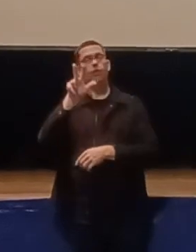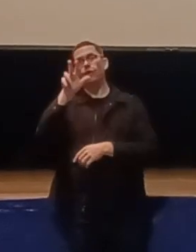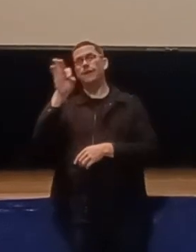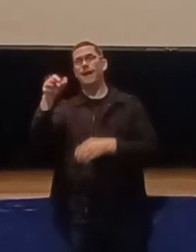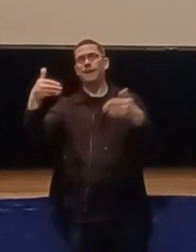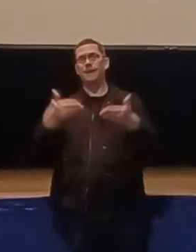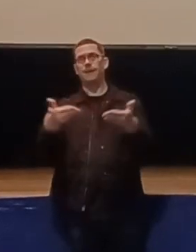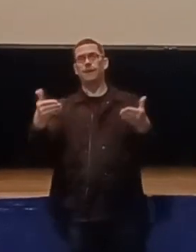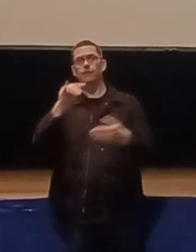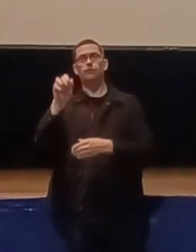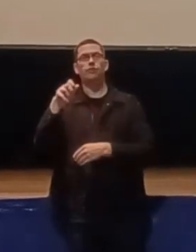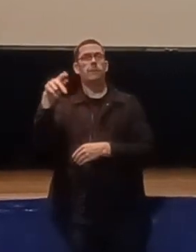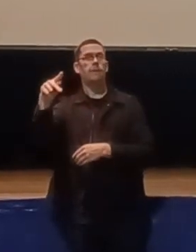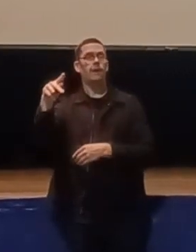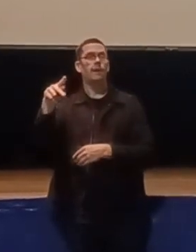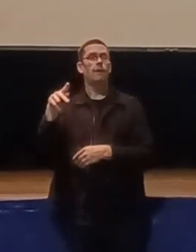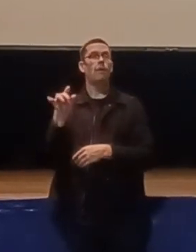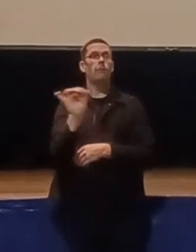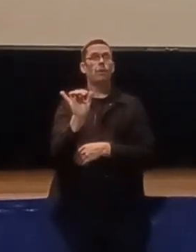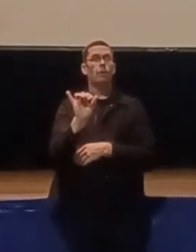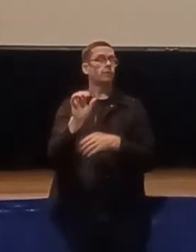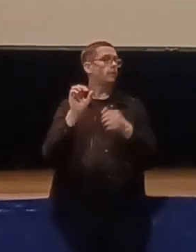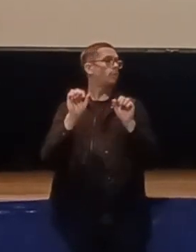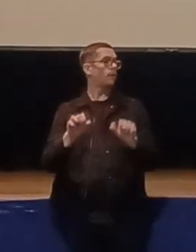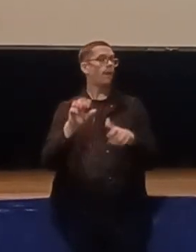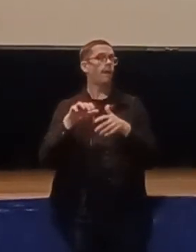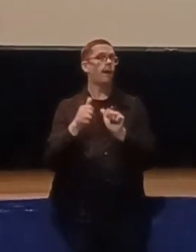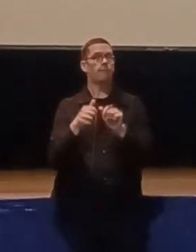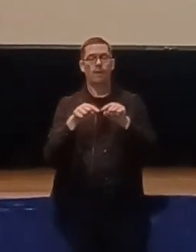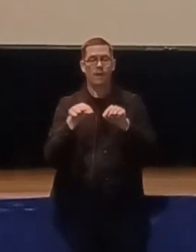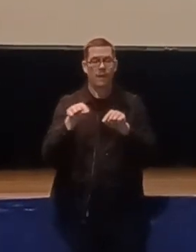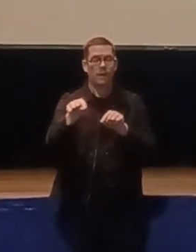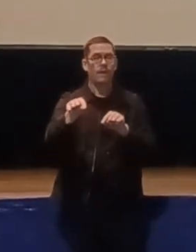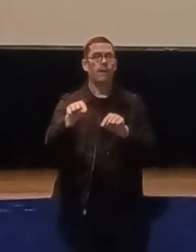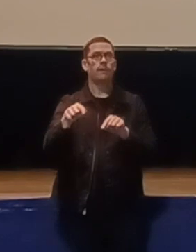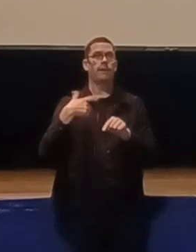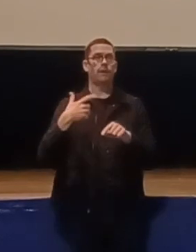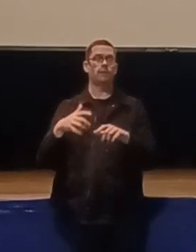But it also can allow us to upgrade routes that have high ridership and